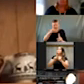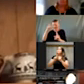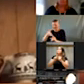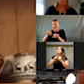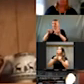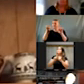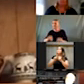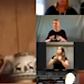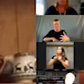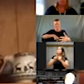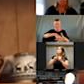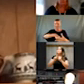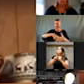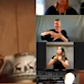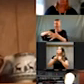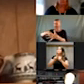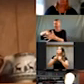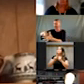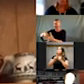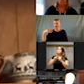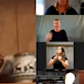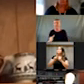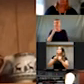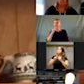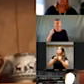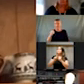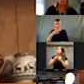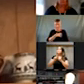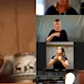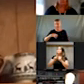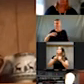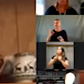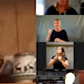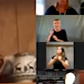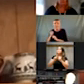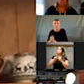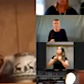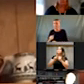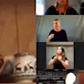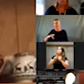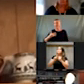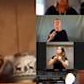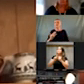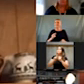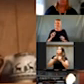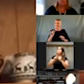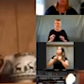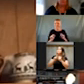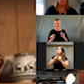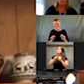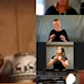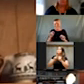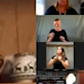barriers. If they don't make that commitment, we're likely to continue with a piecemeal approach with